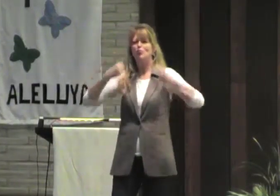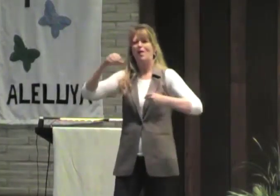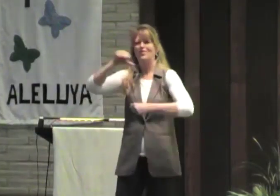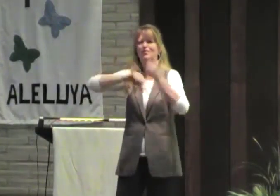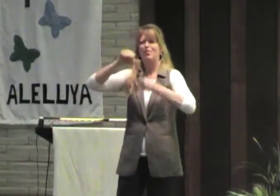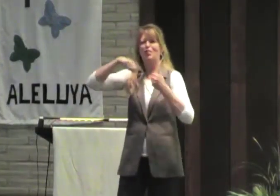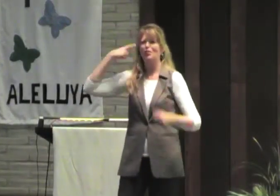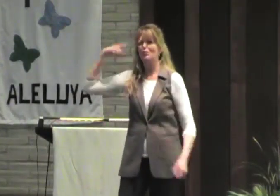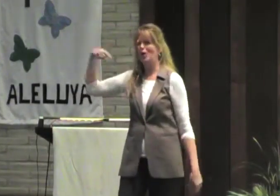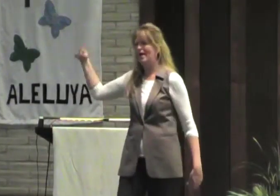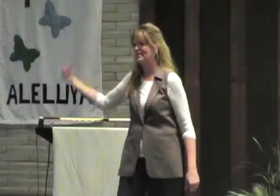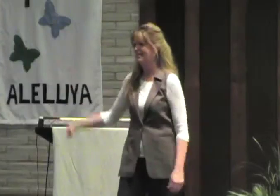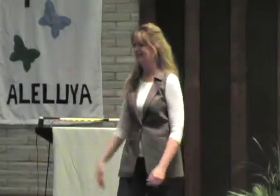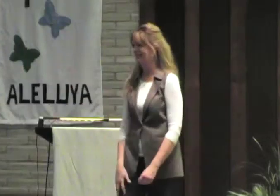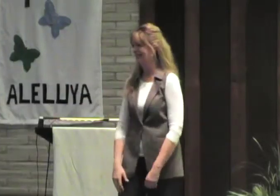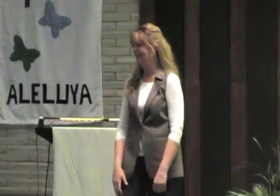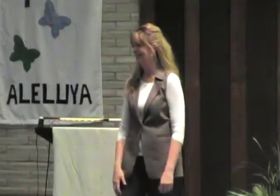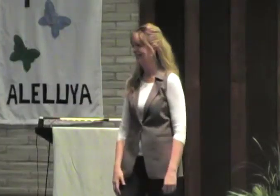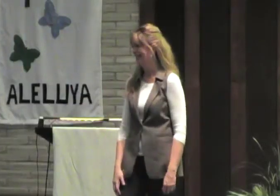We're supposed to drive each other crazy